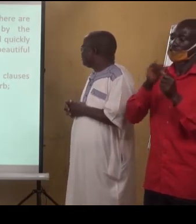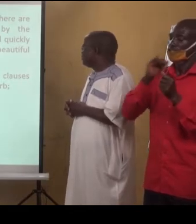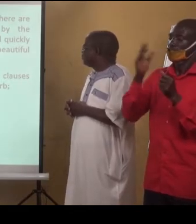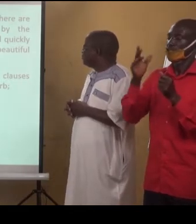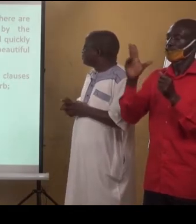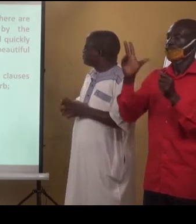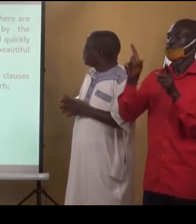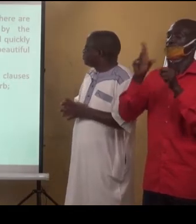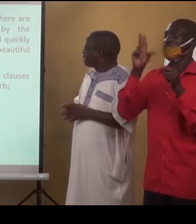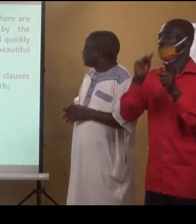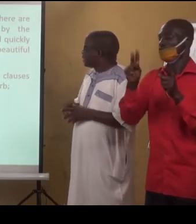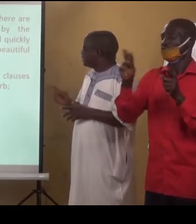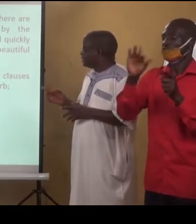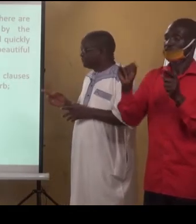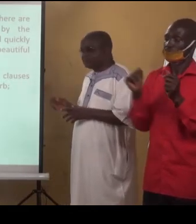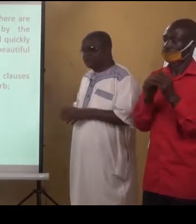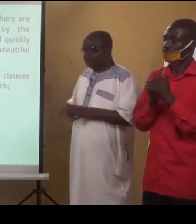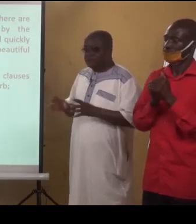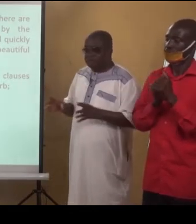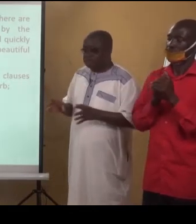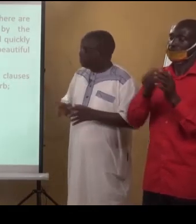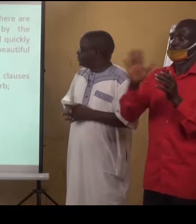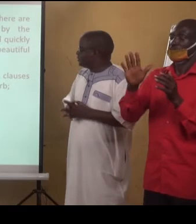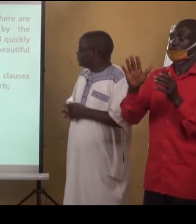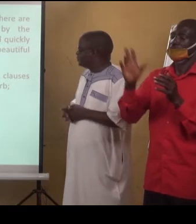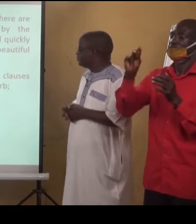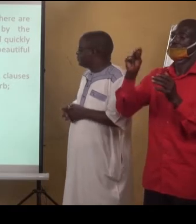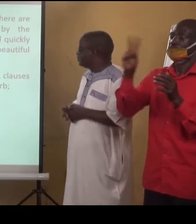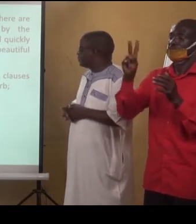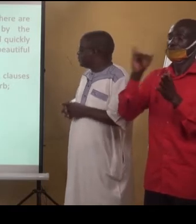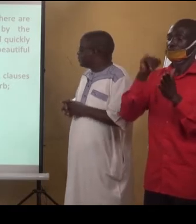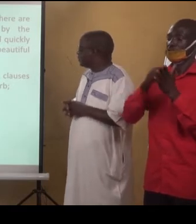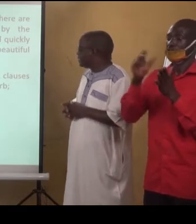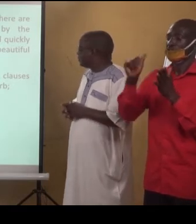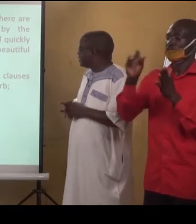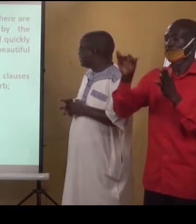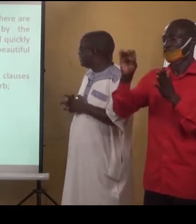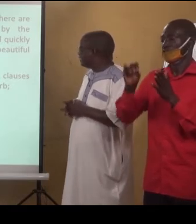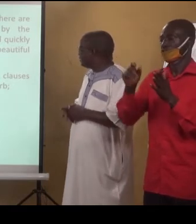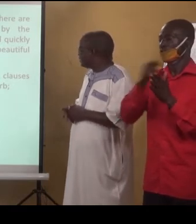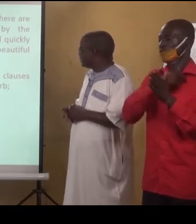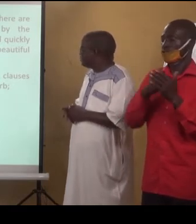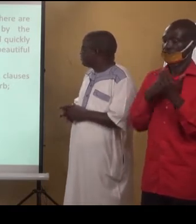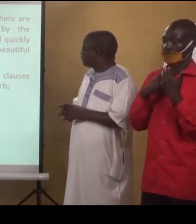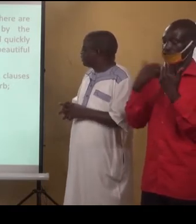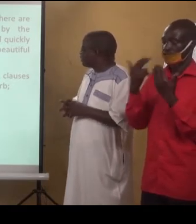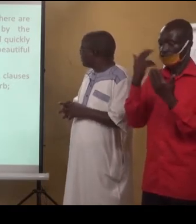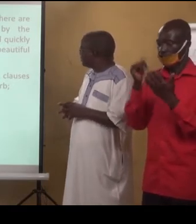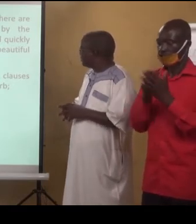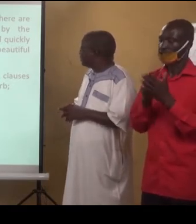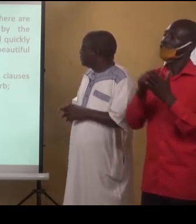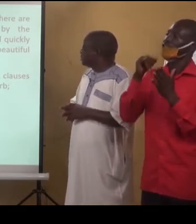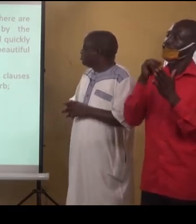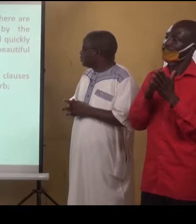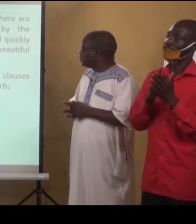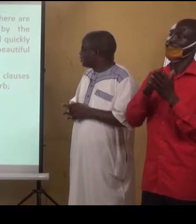5, beautiful and brown are adjectives, no verbs. You'll observe that this differs from the